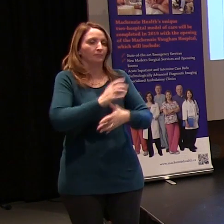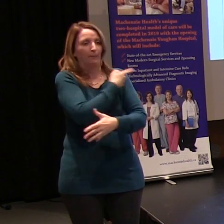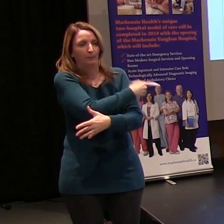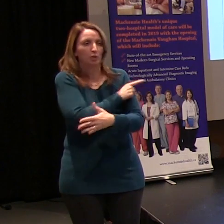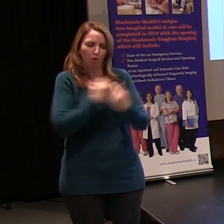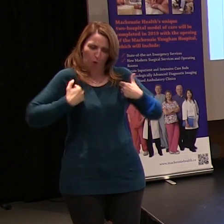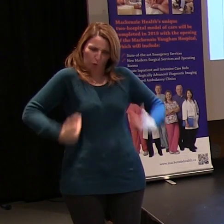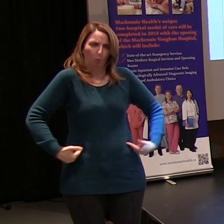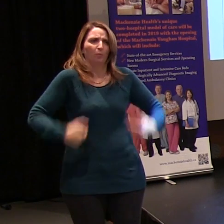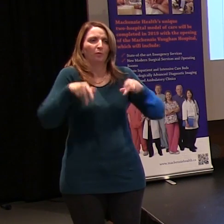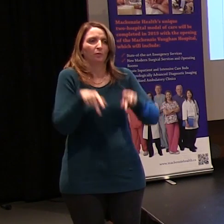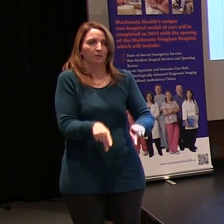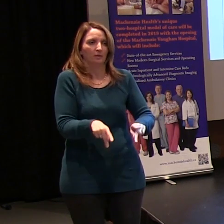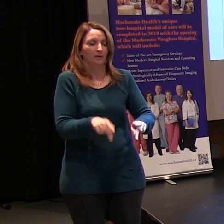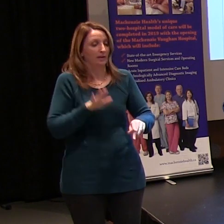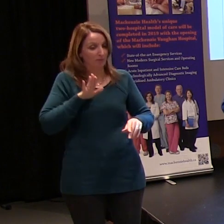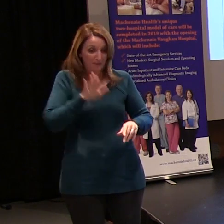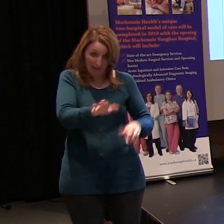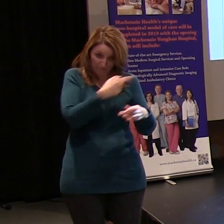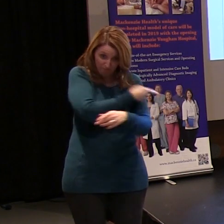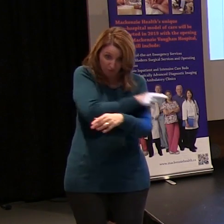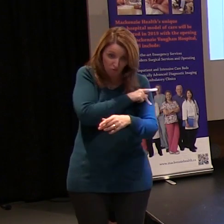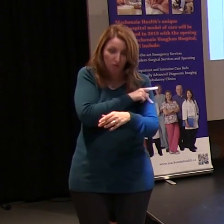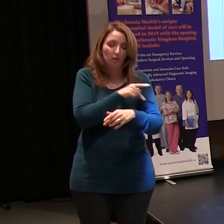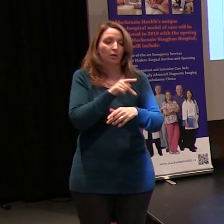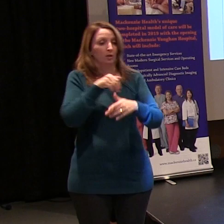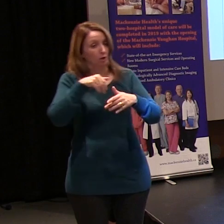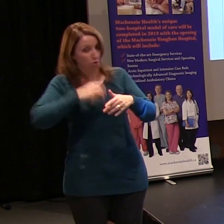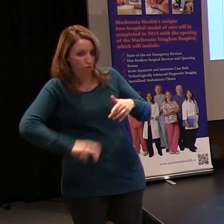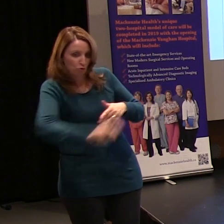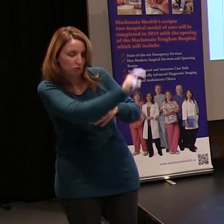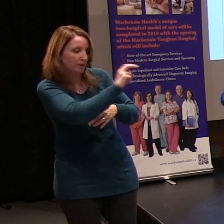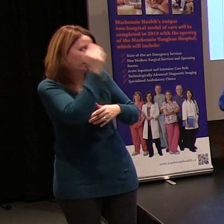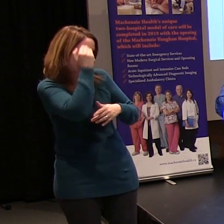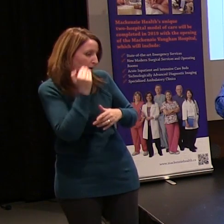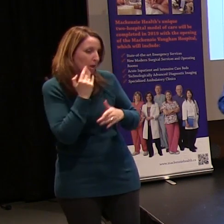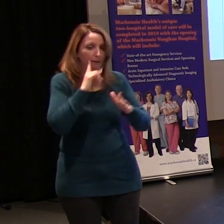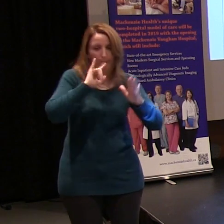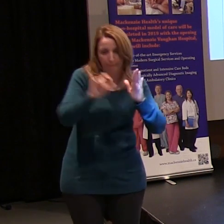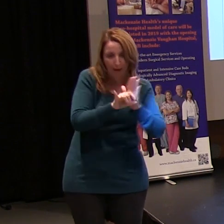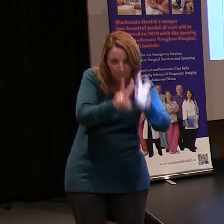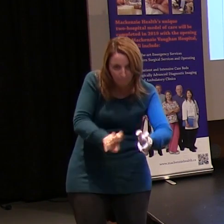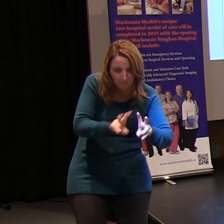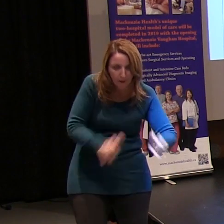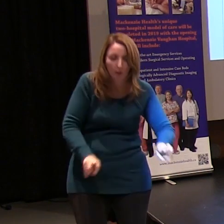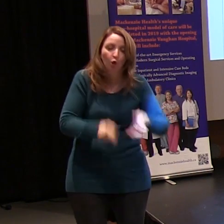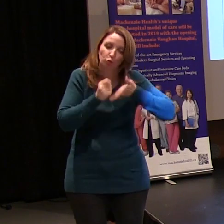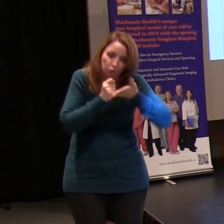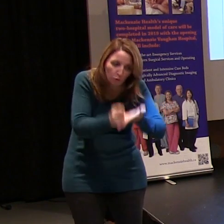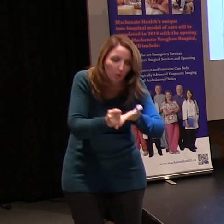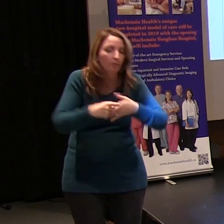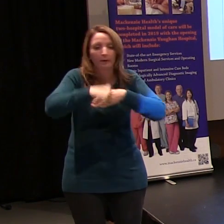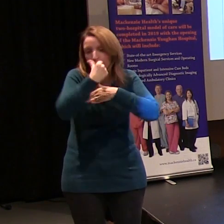patient journey through the clinical, if it's a diagnostic or assessment or treatment, it's